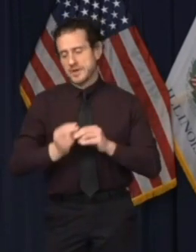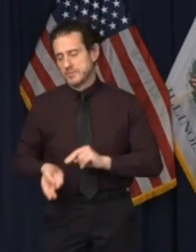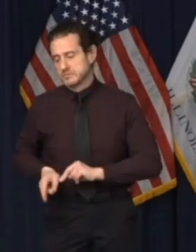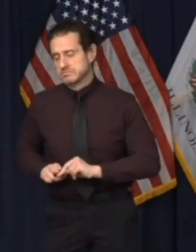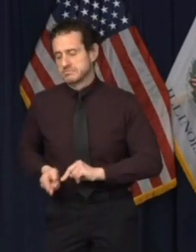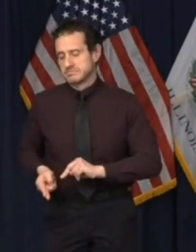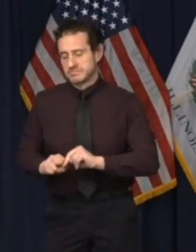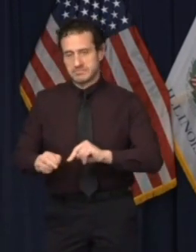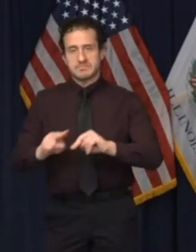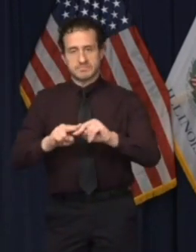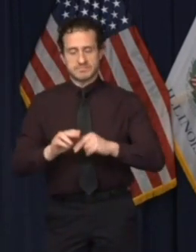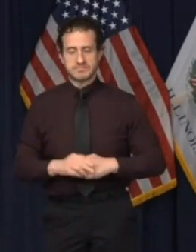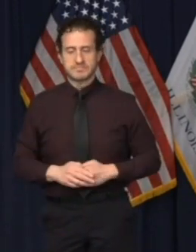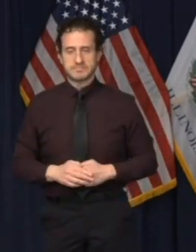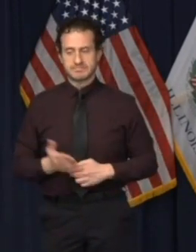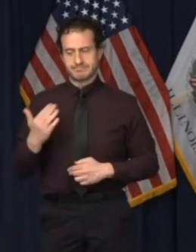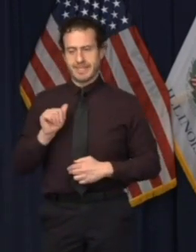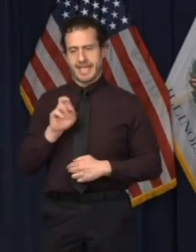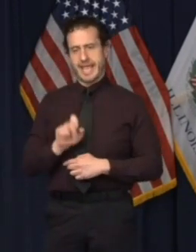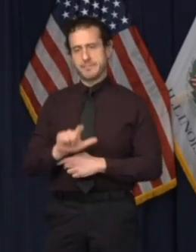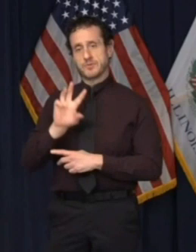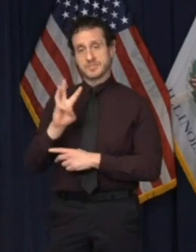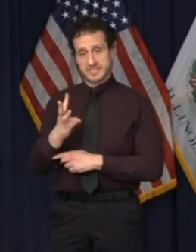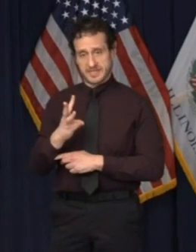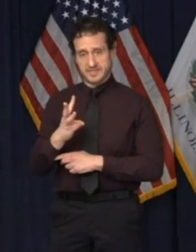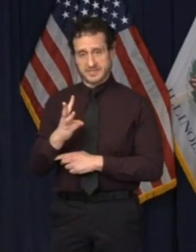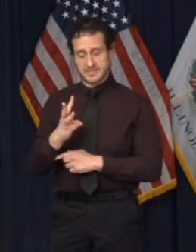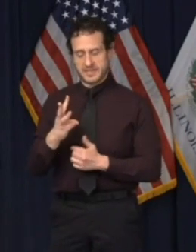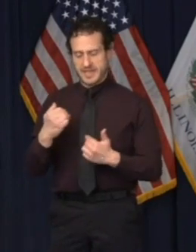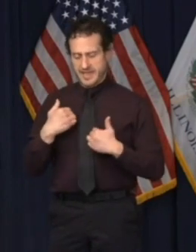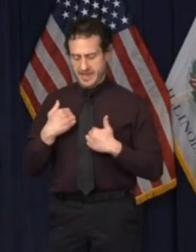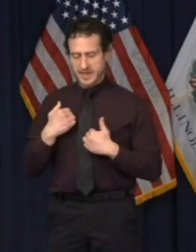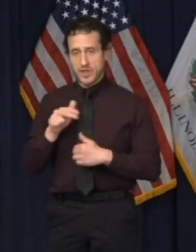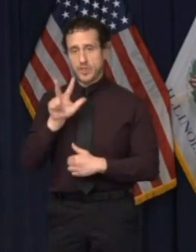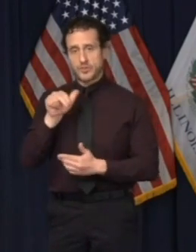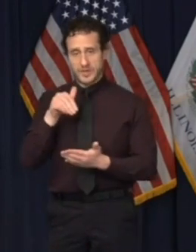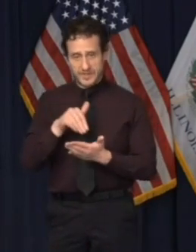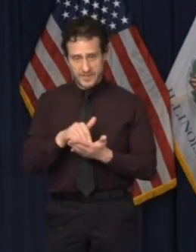going. On April 6th, we had